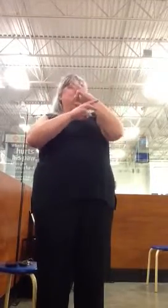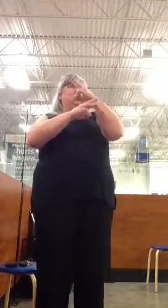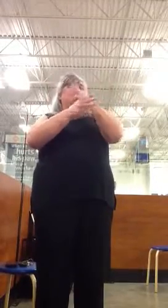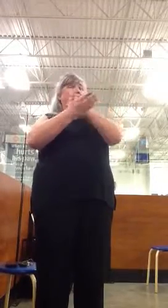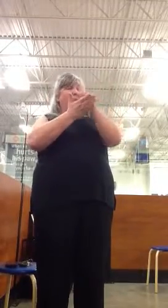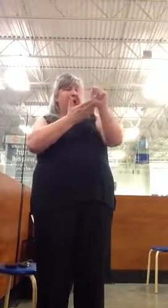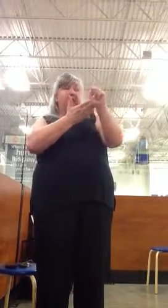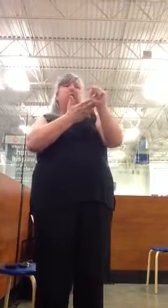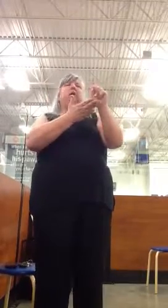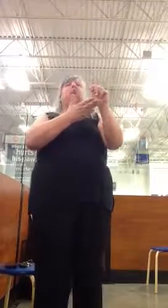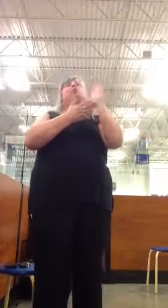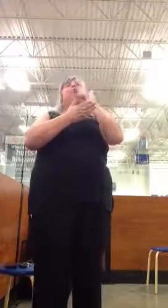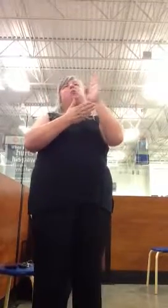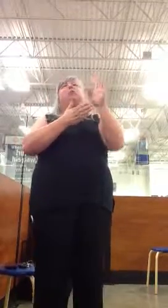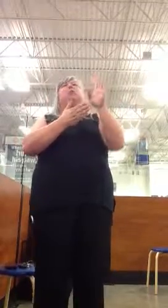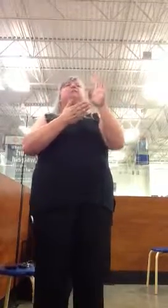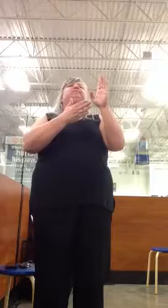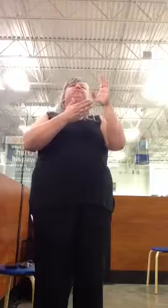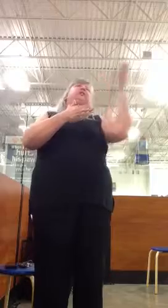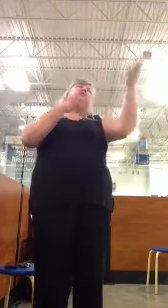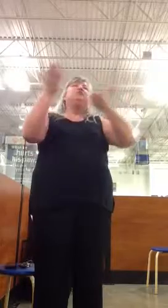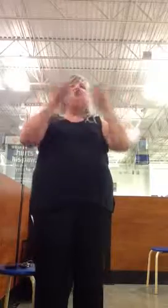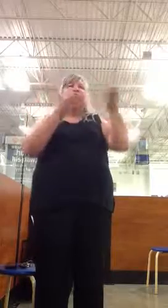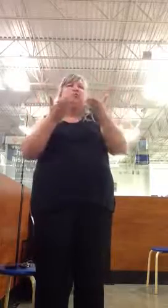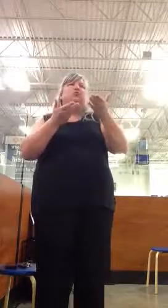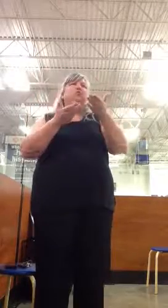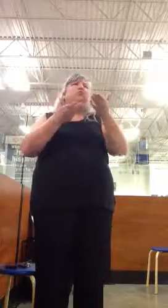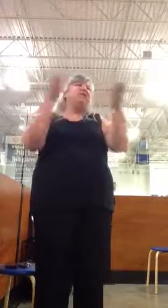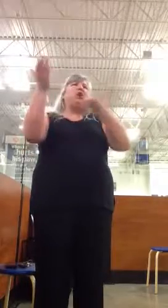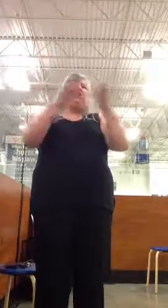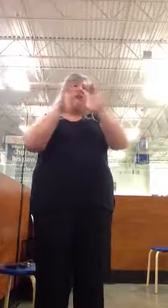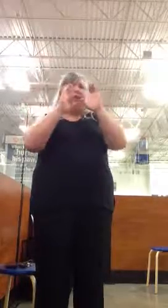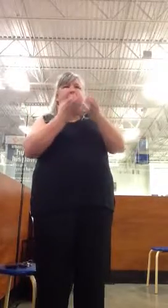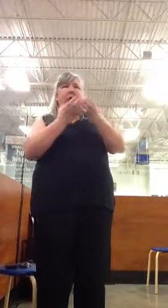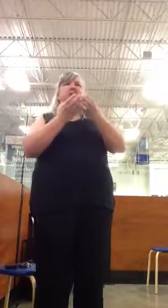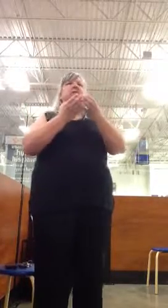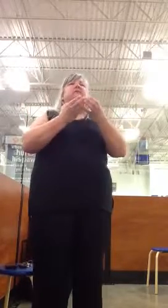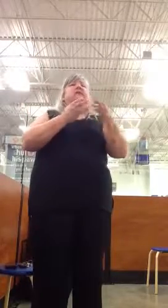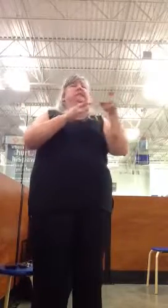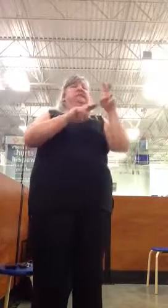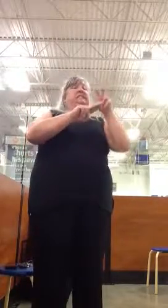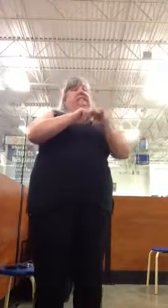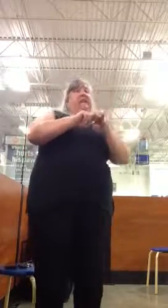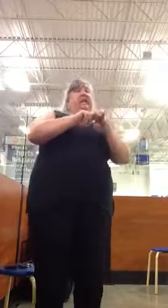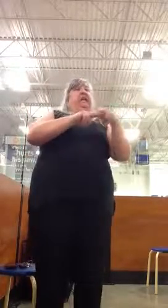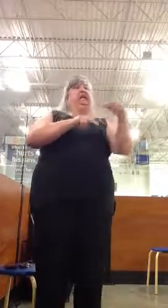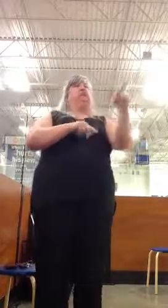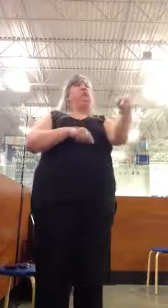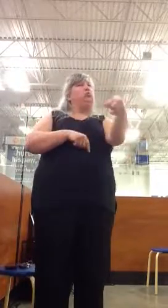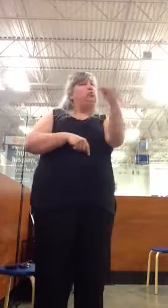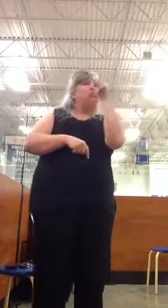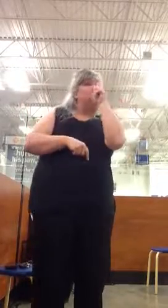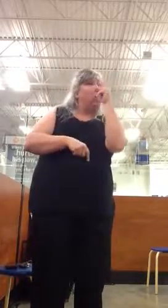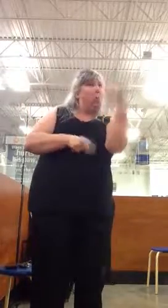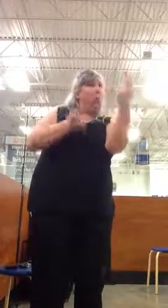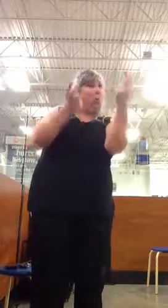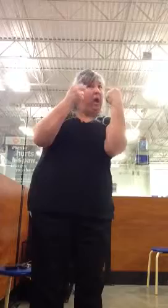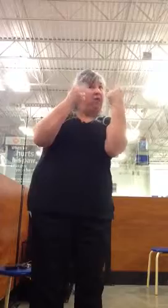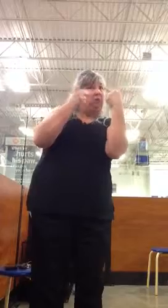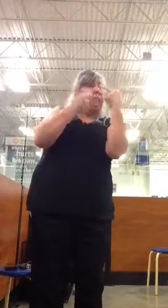me, sit, and potty training. Now, if you're missing a week, this will tell you